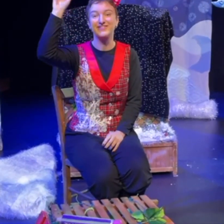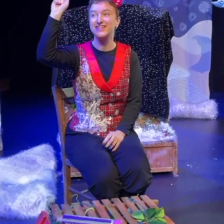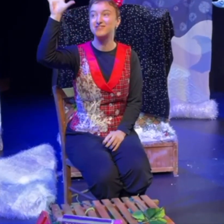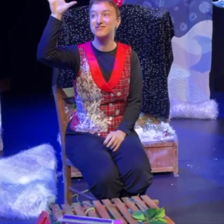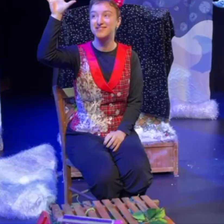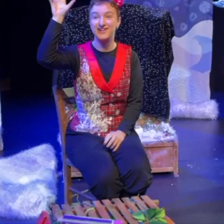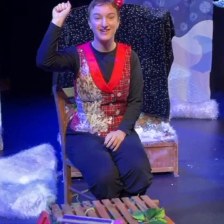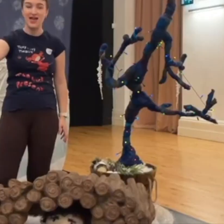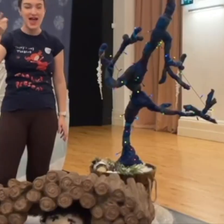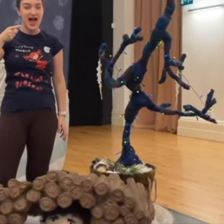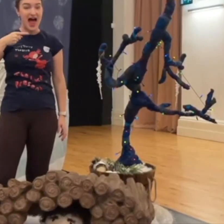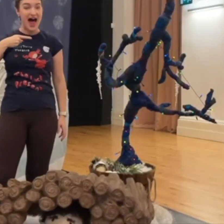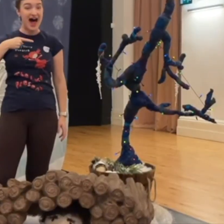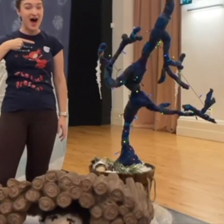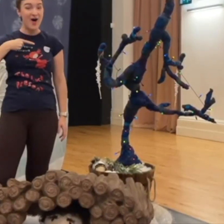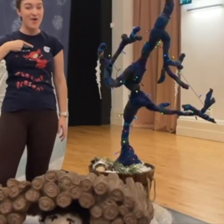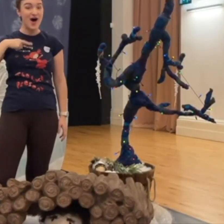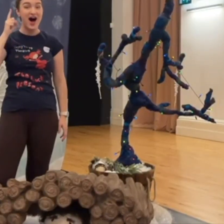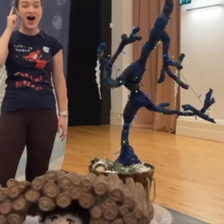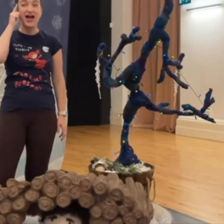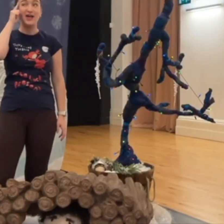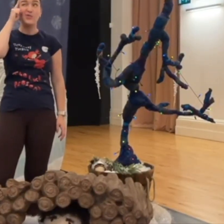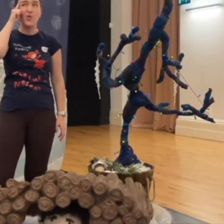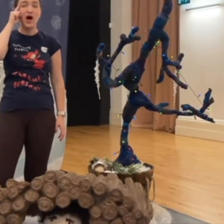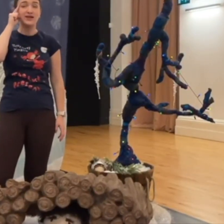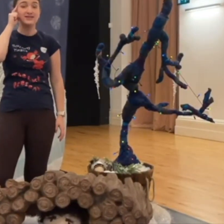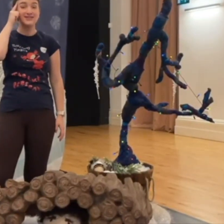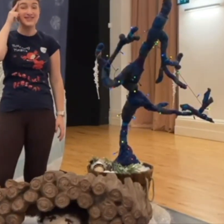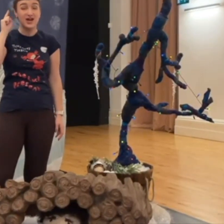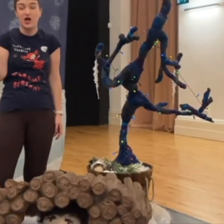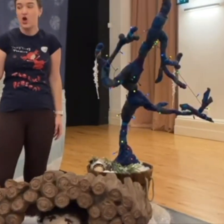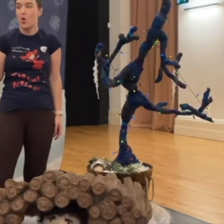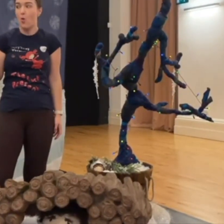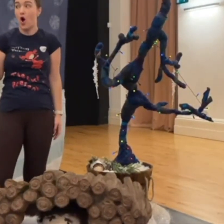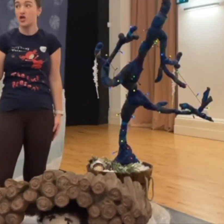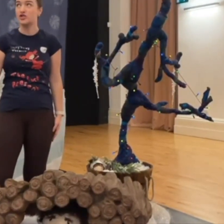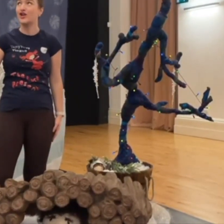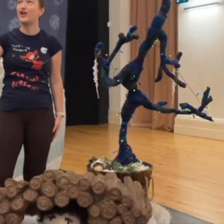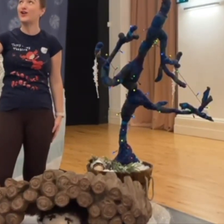Little Star, and seeing lots of different ages within the audience join in and